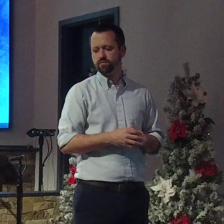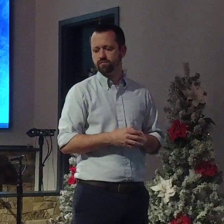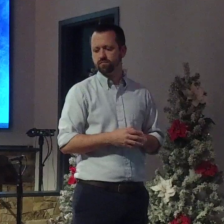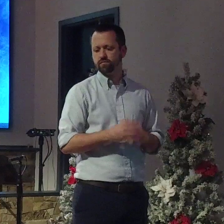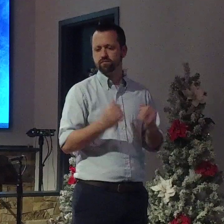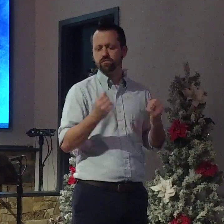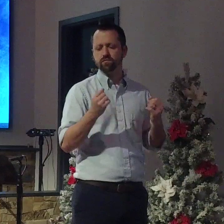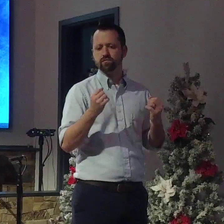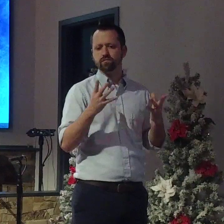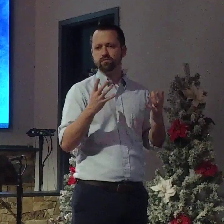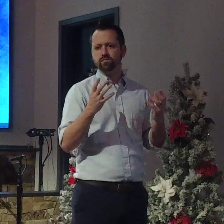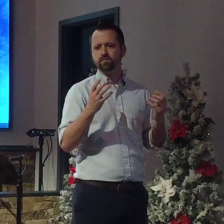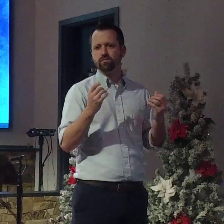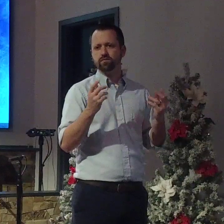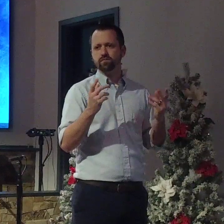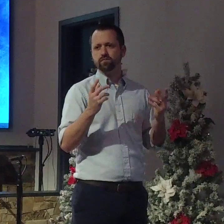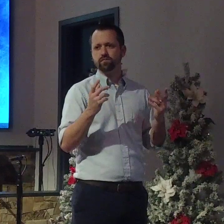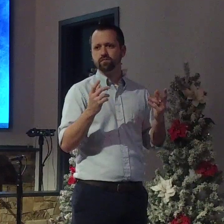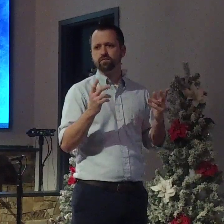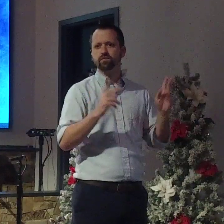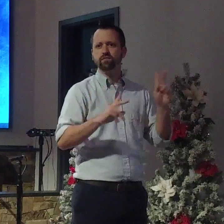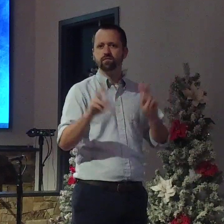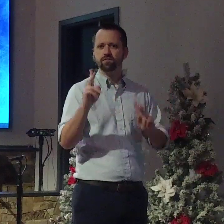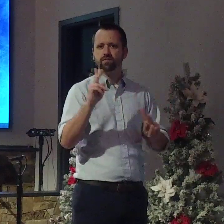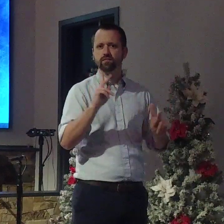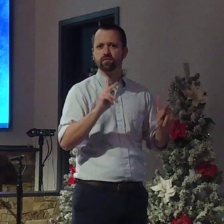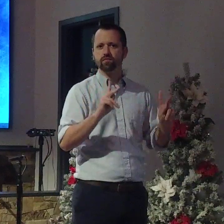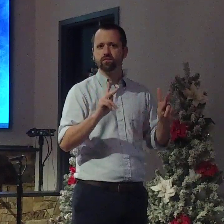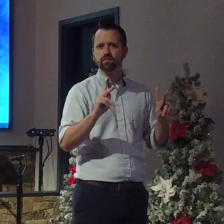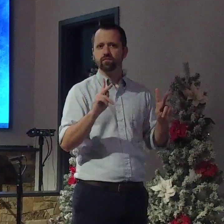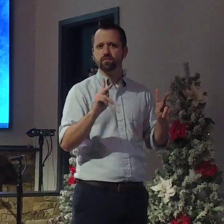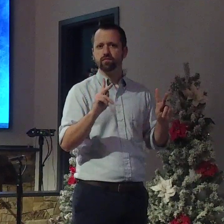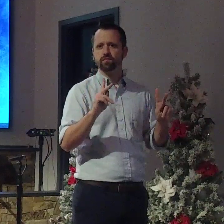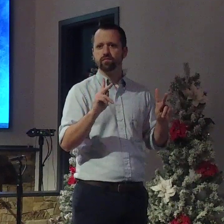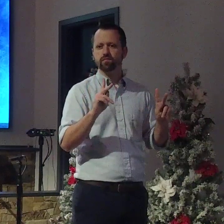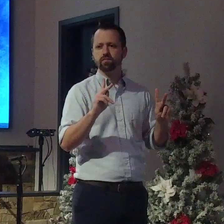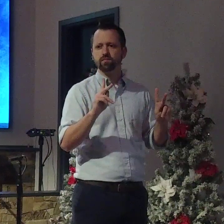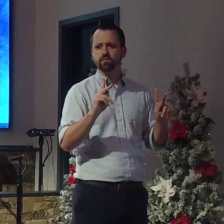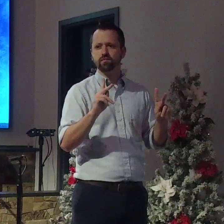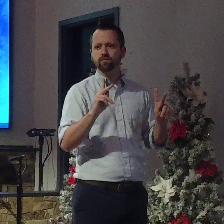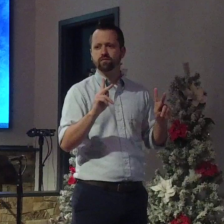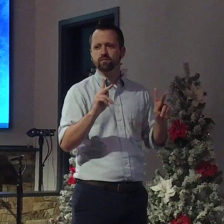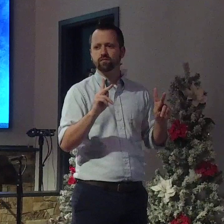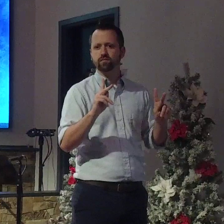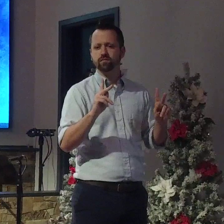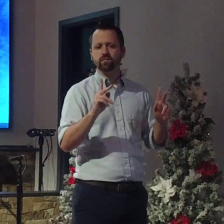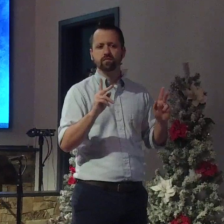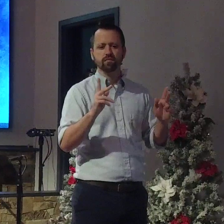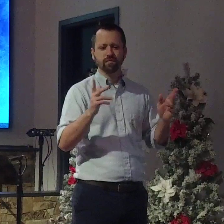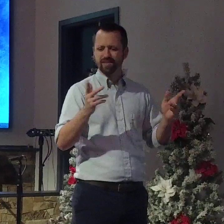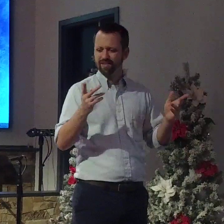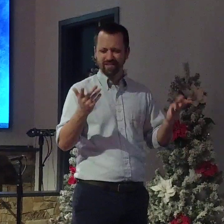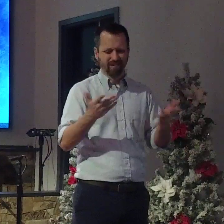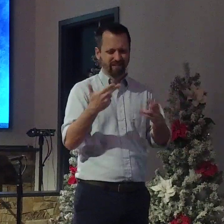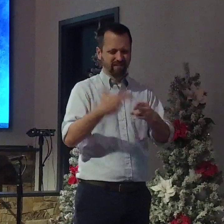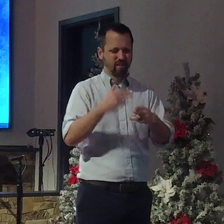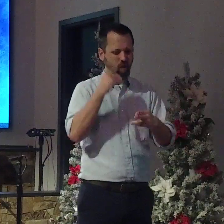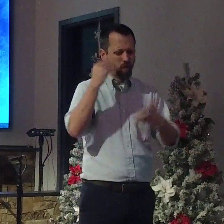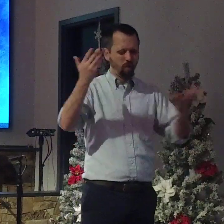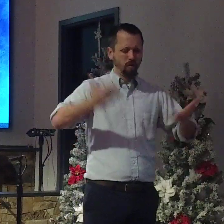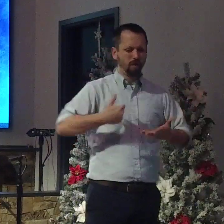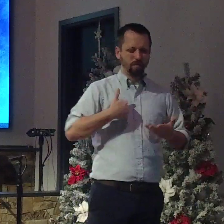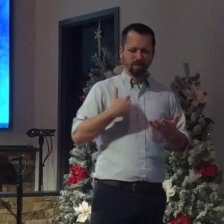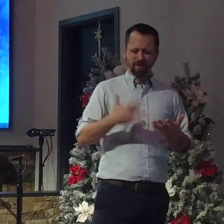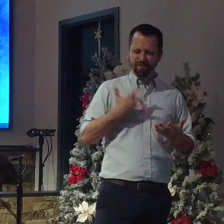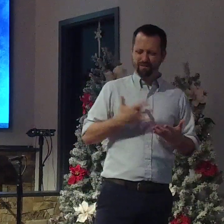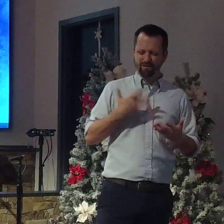teens a few weeks ago, and somebody recorded on their phone. So this is just raw footage, you know, on